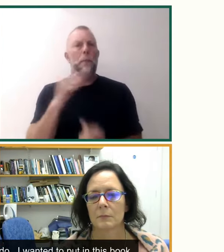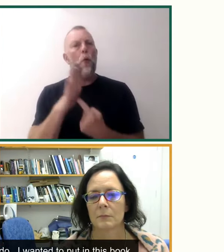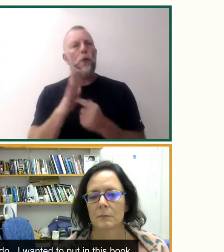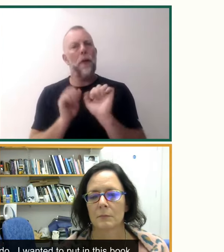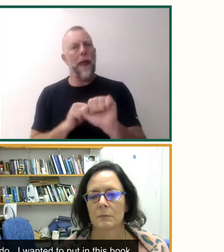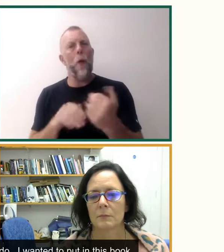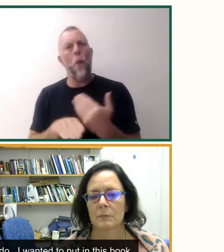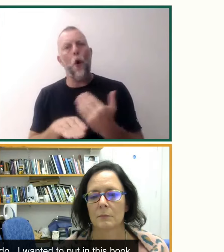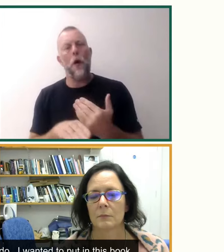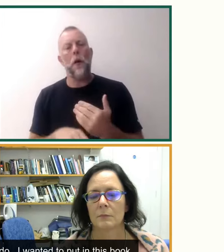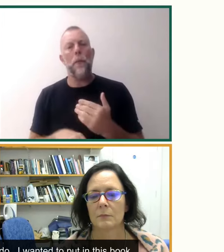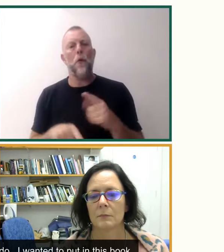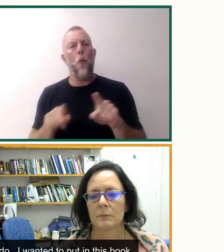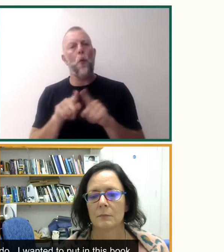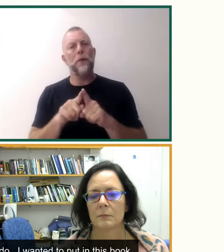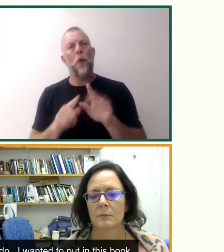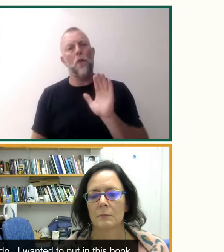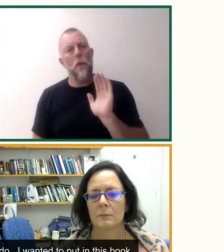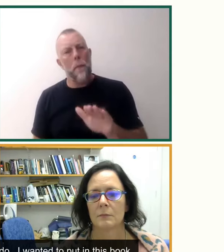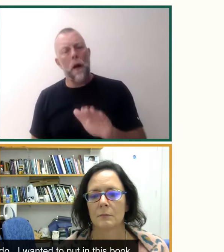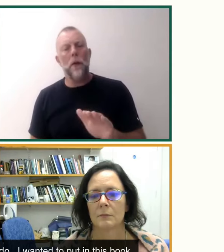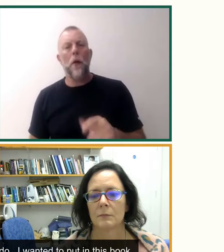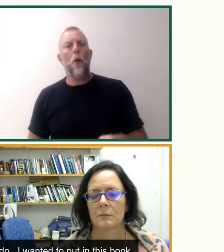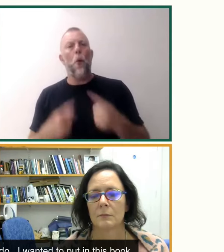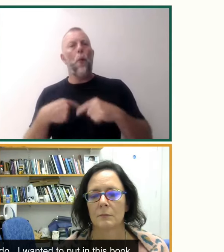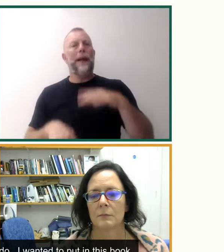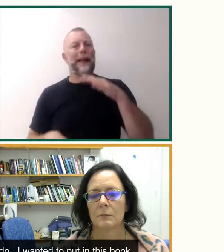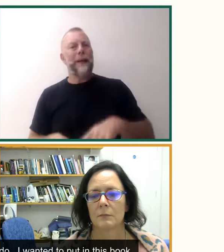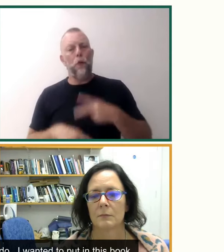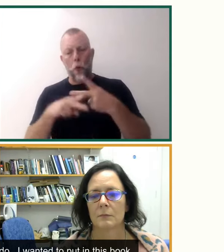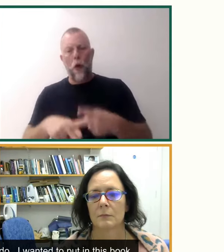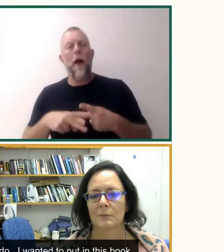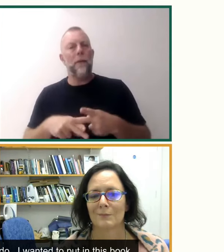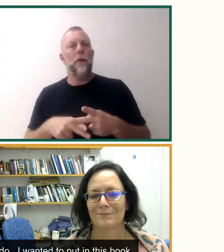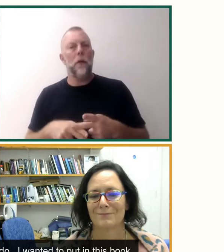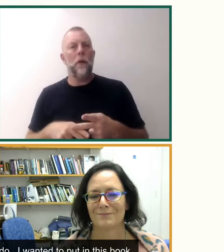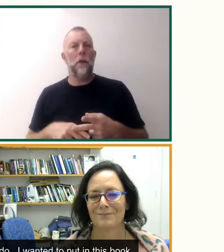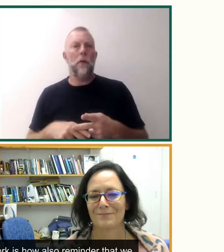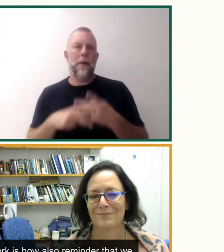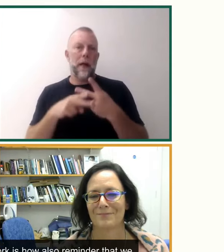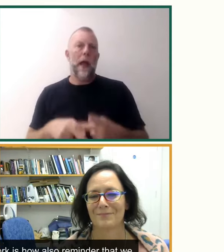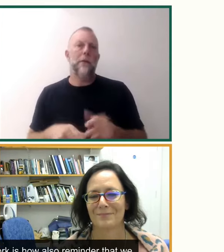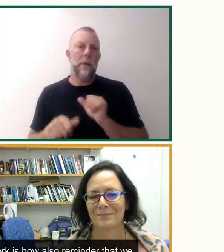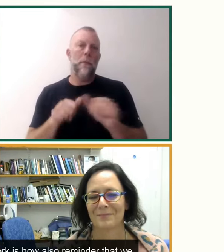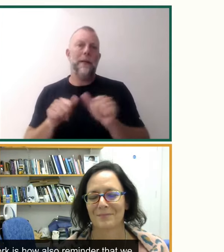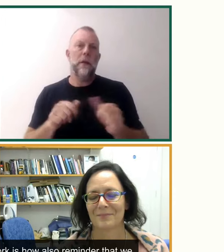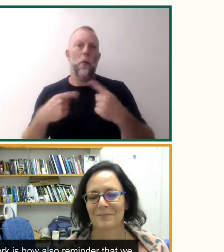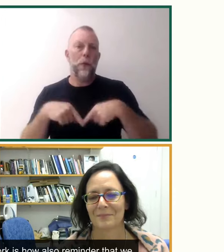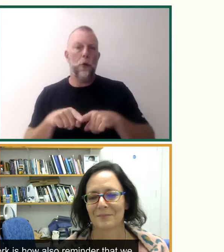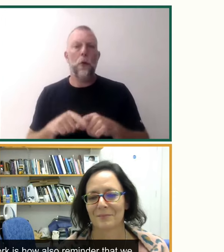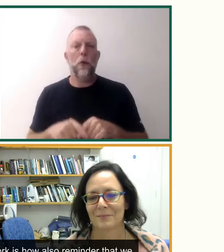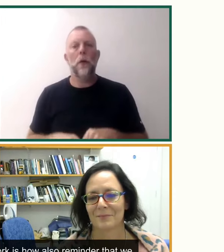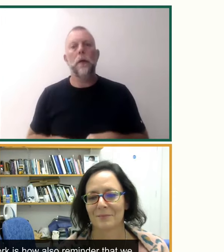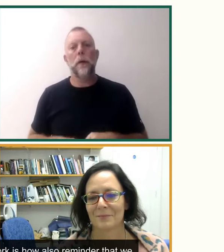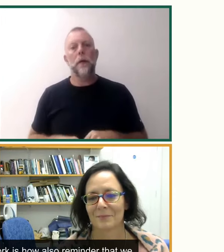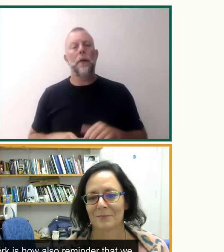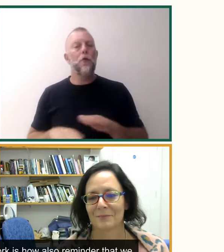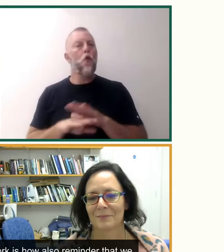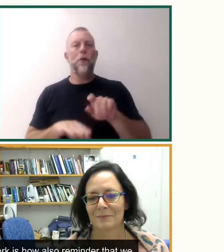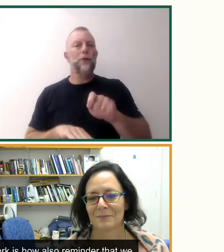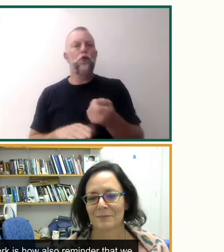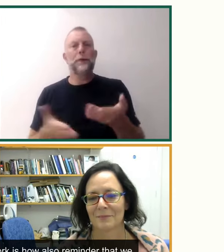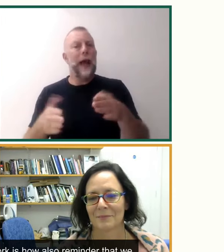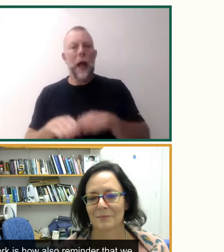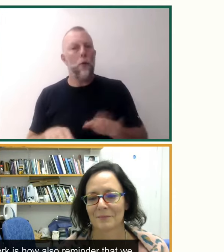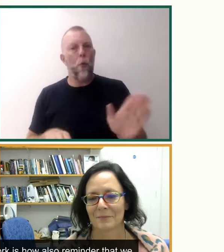a little reminder of that we need to look after the carers a lot better than we do, and not shut down all respite